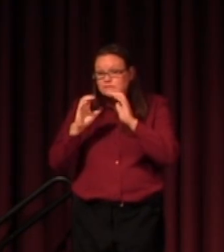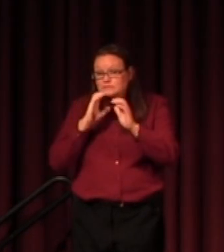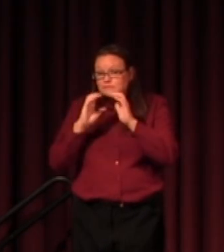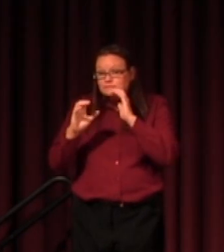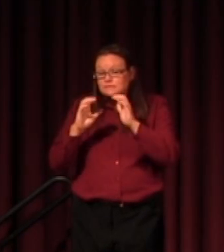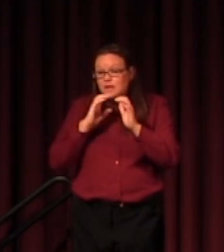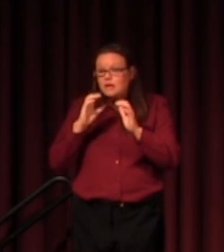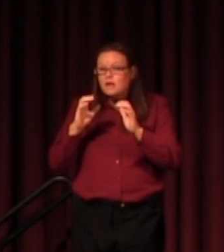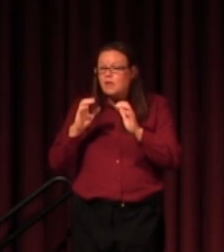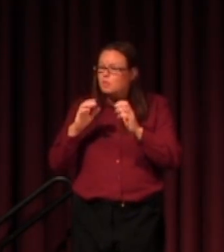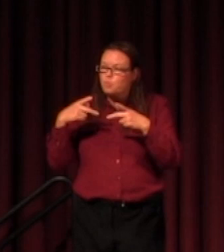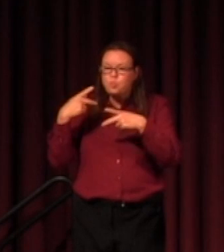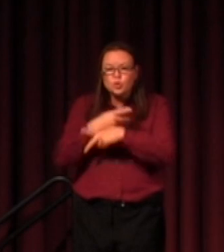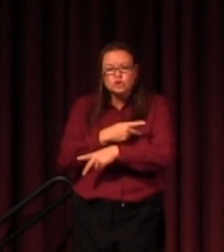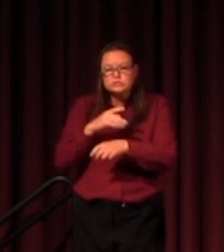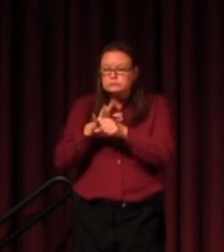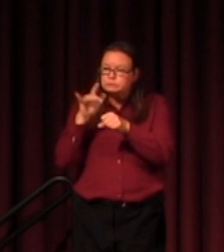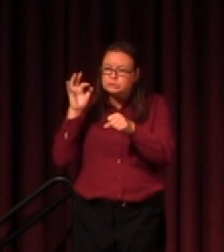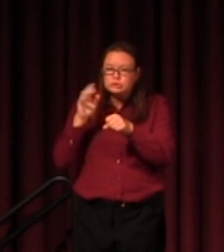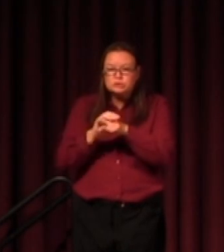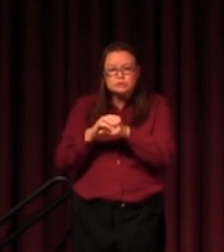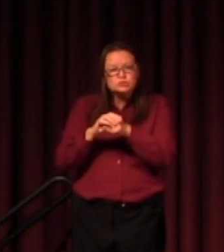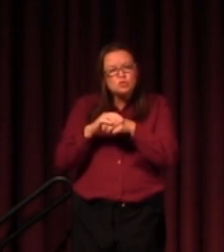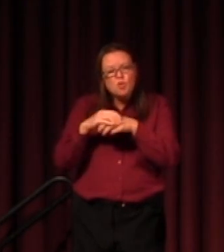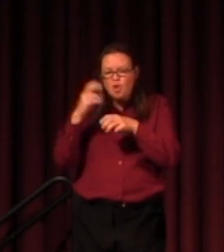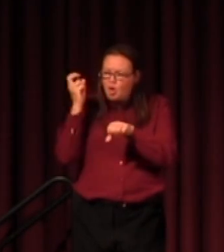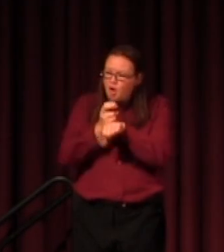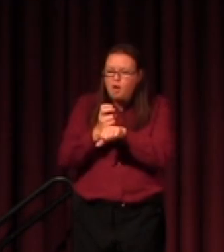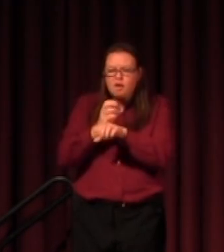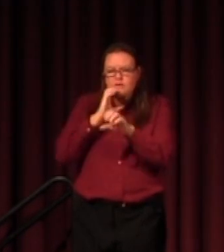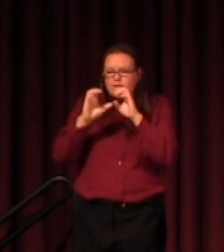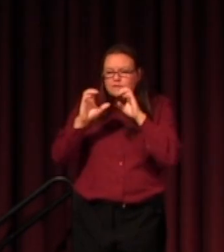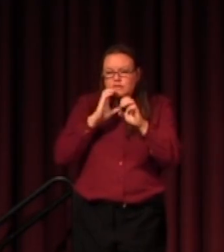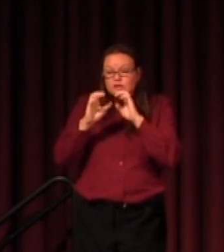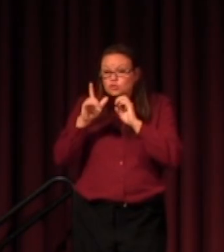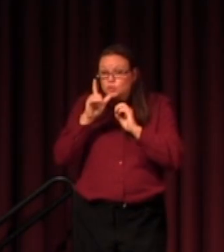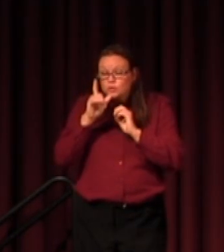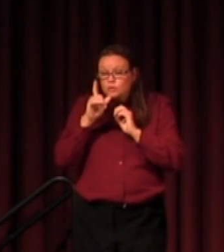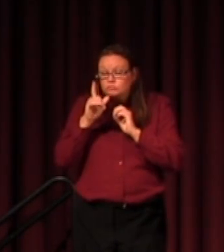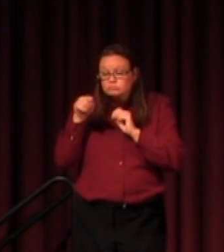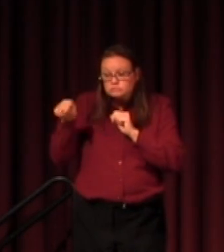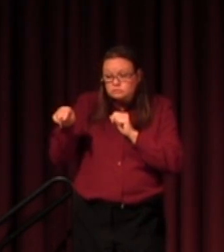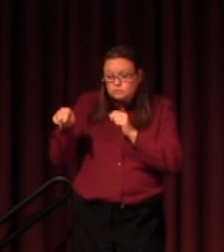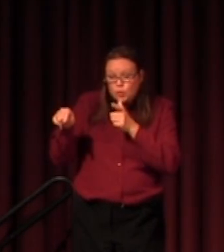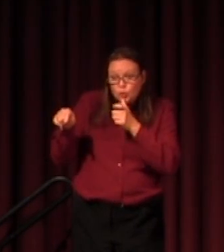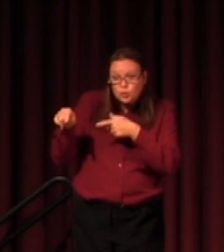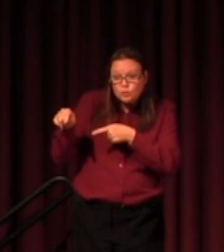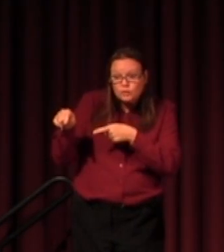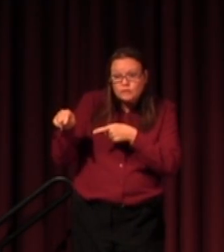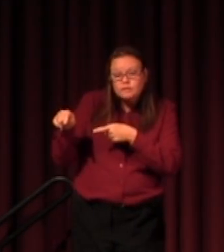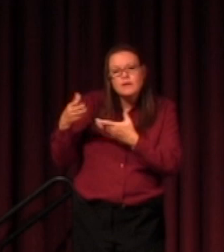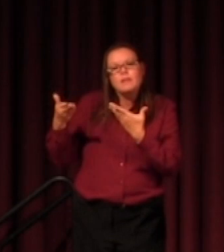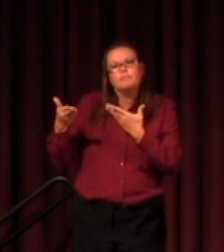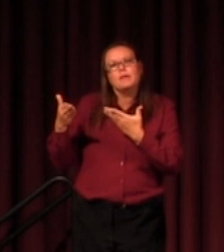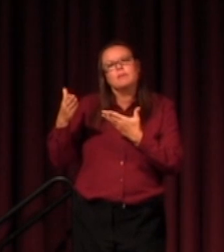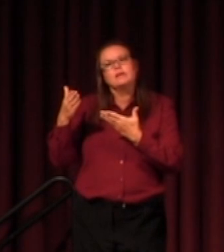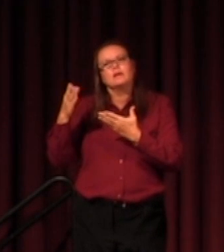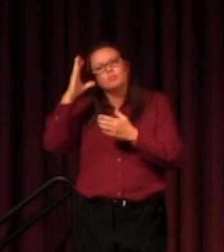close to you, like a spouse or a significant other, maybe a sibling, a parent.